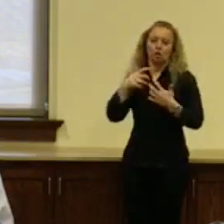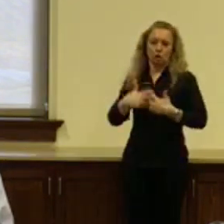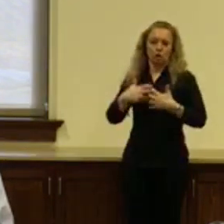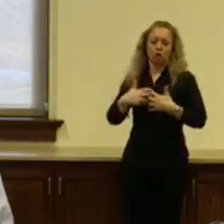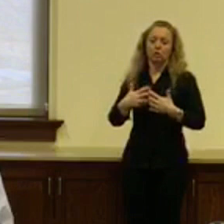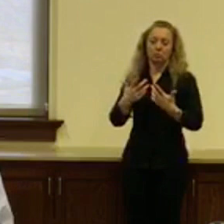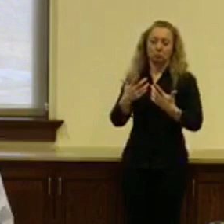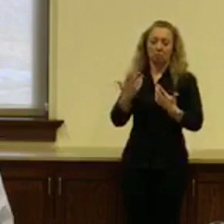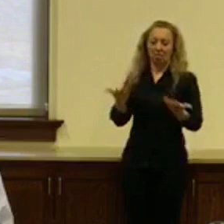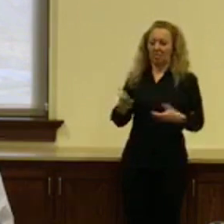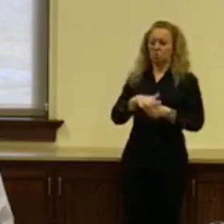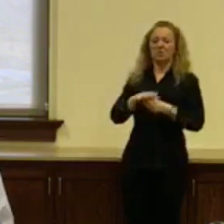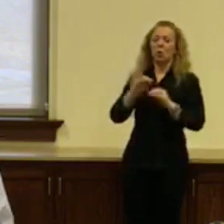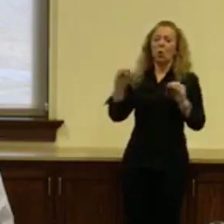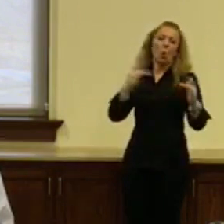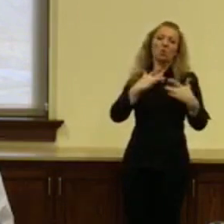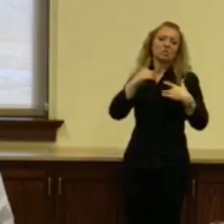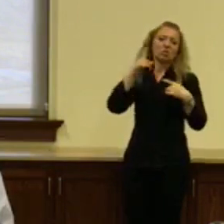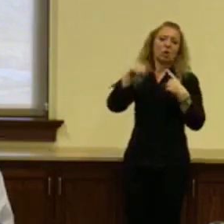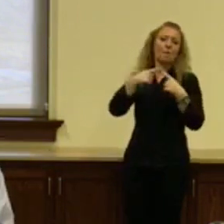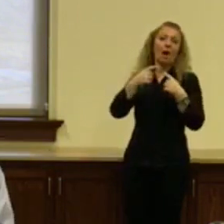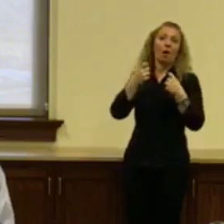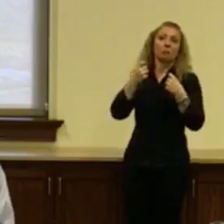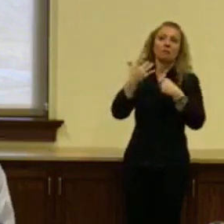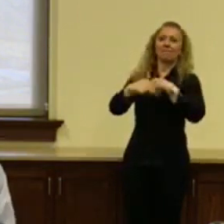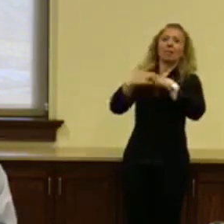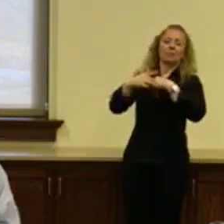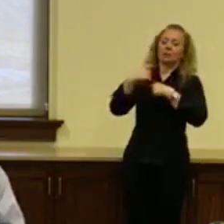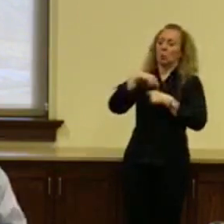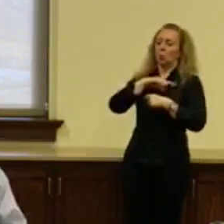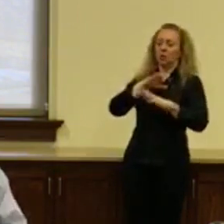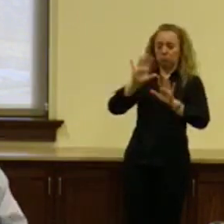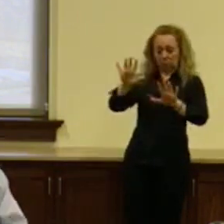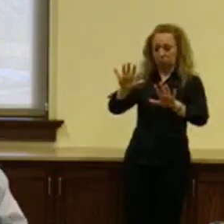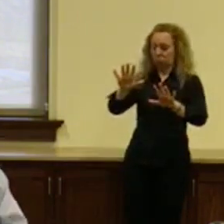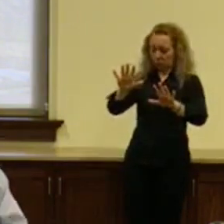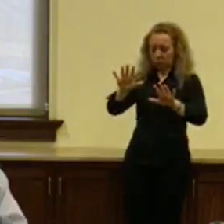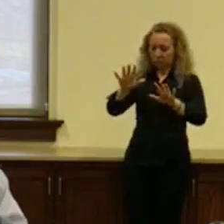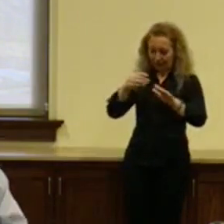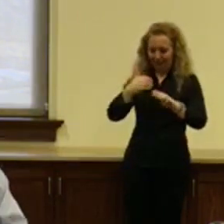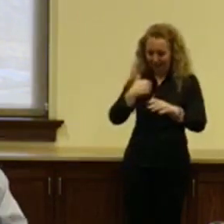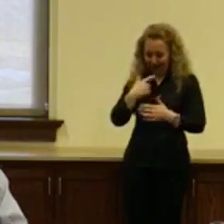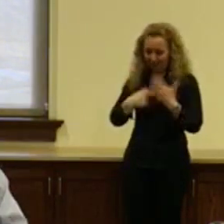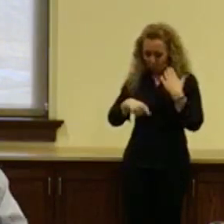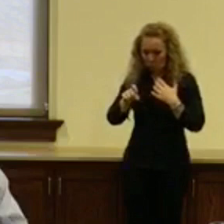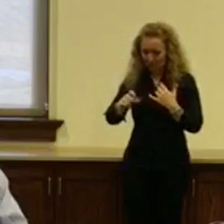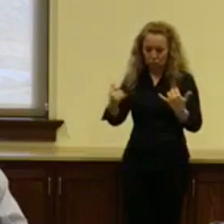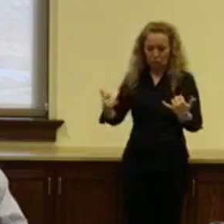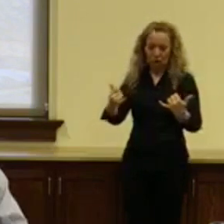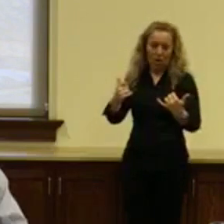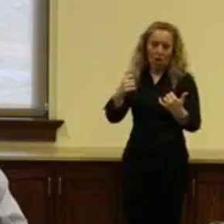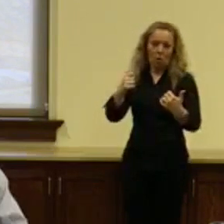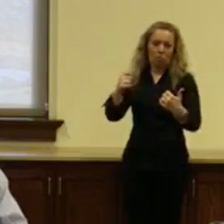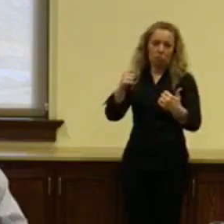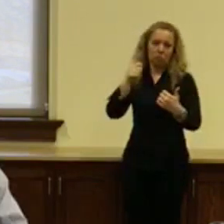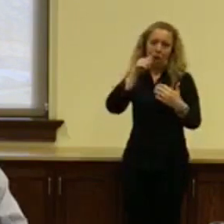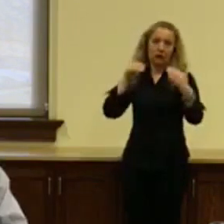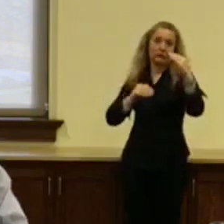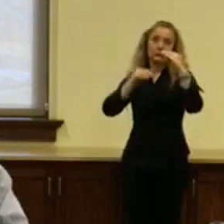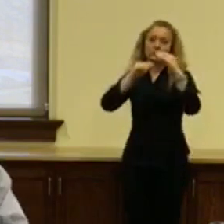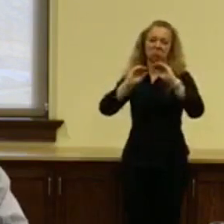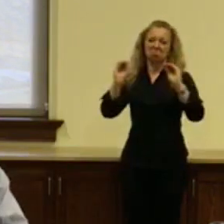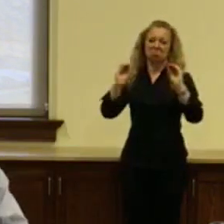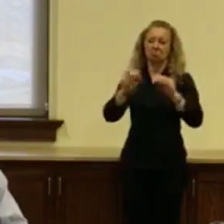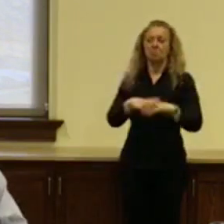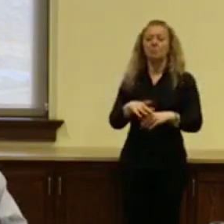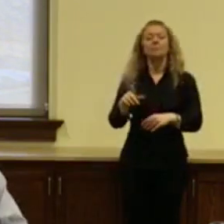and there is no concern about availability at this point. We are far from exceeding any needs at this point in our region. Yeah, and at this point, I think